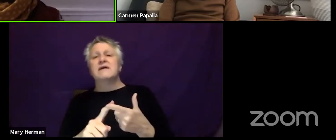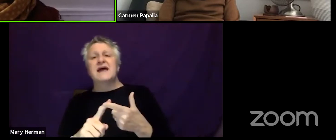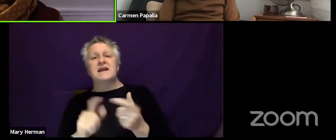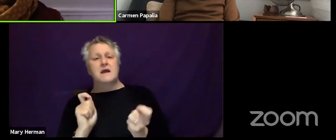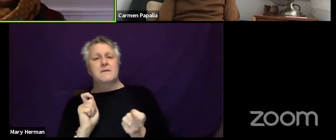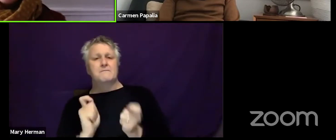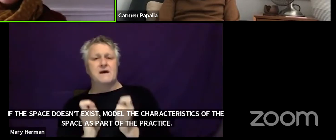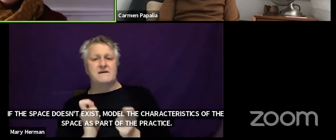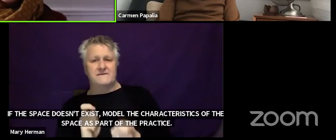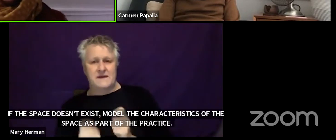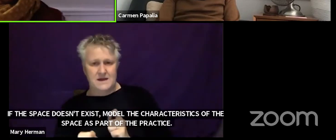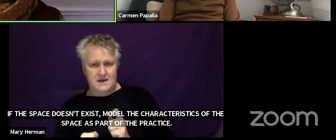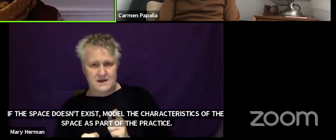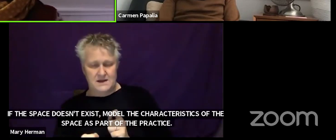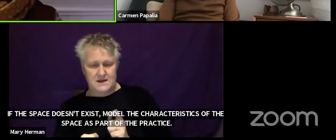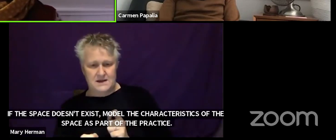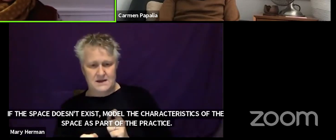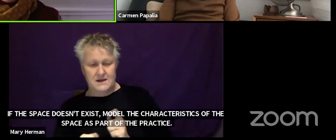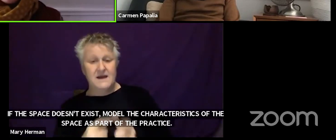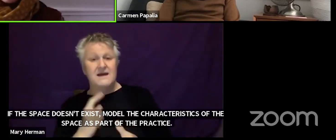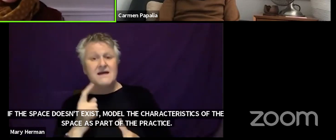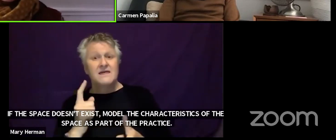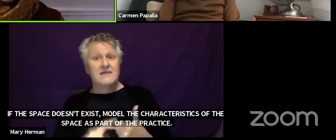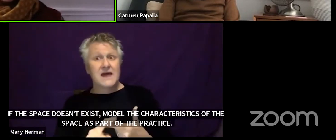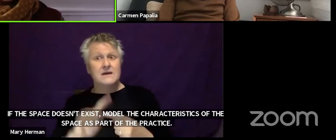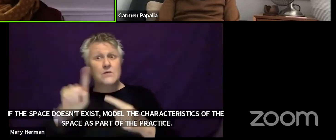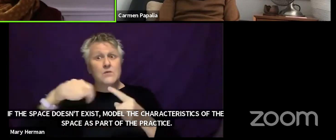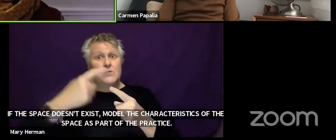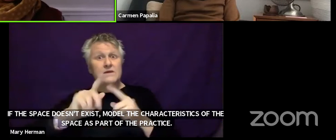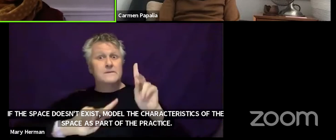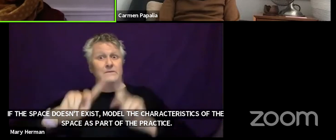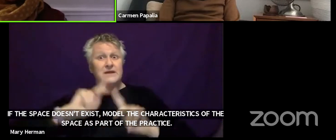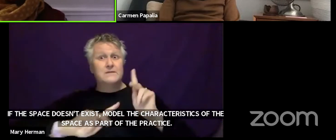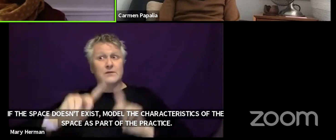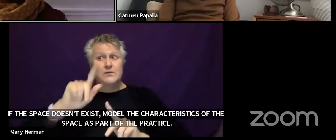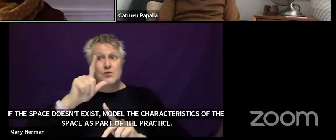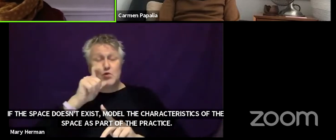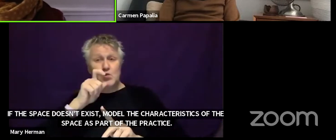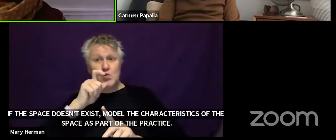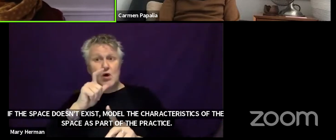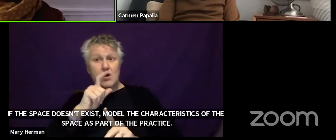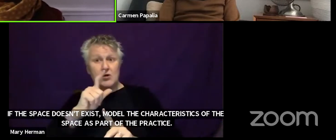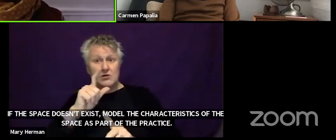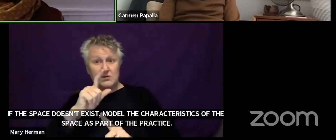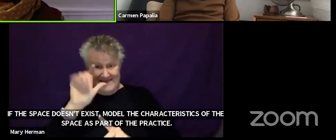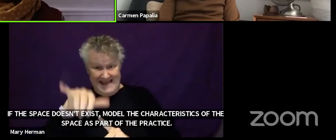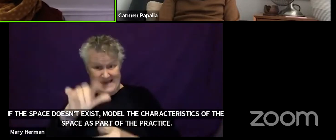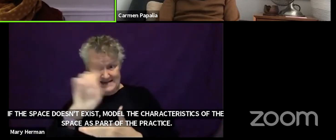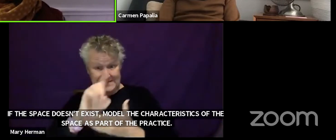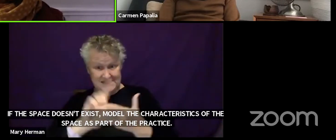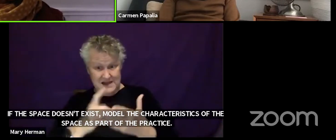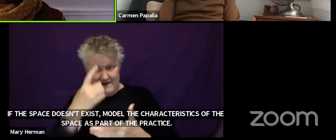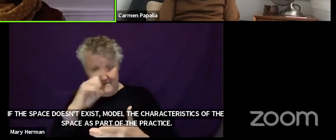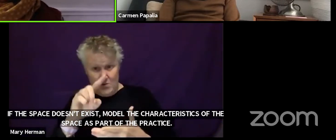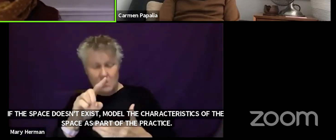Once those with a desire to participate are present, unwrap the parcel.